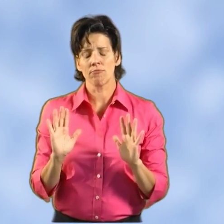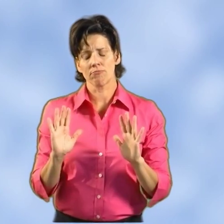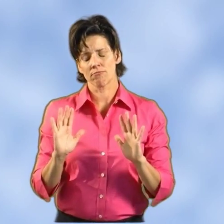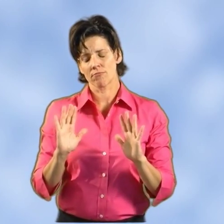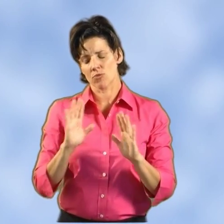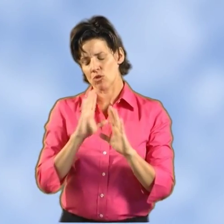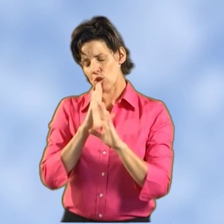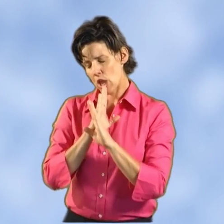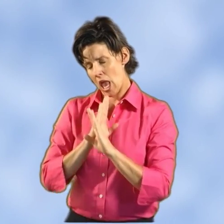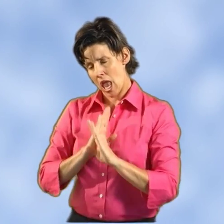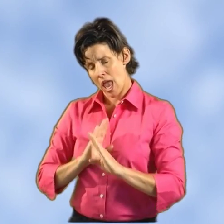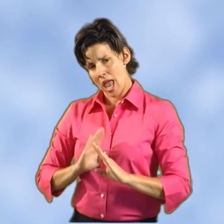Others want to be alone,